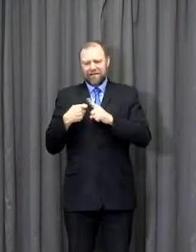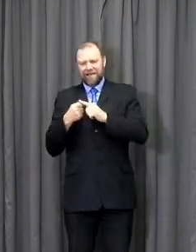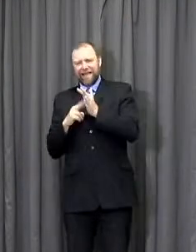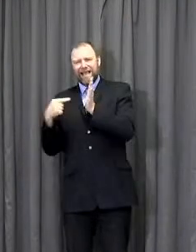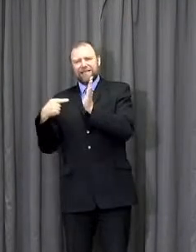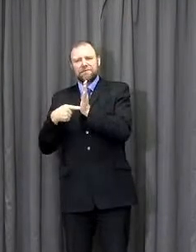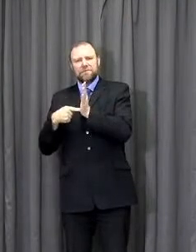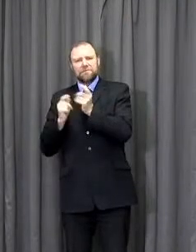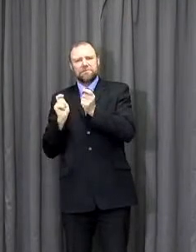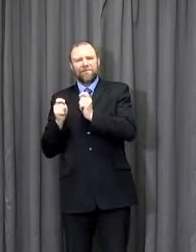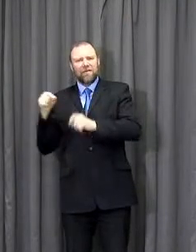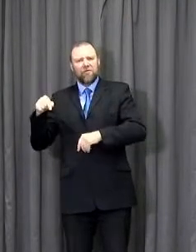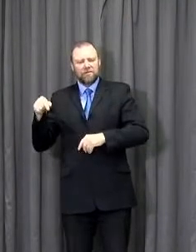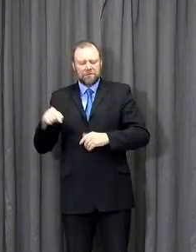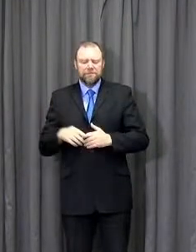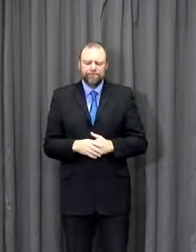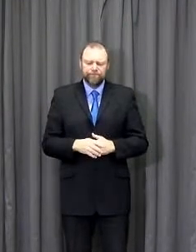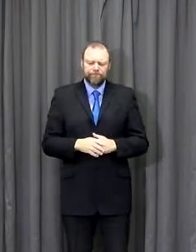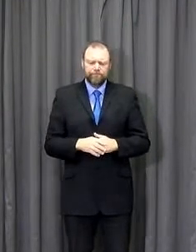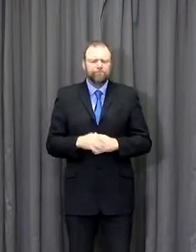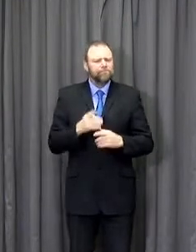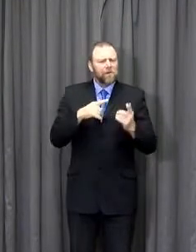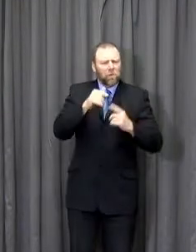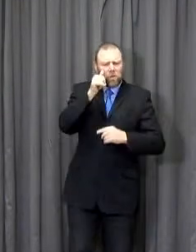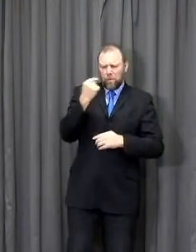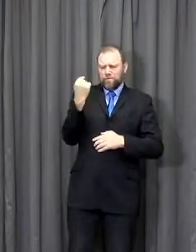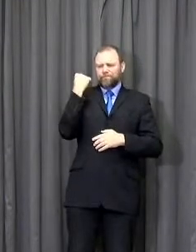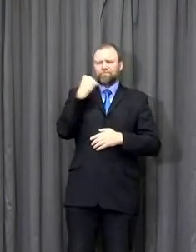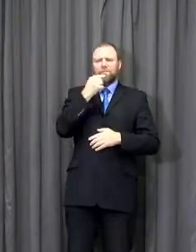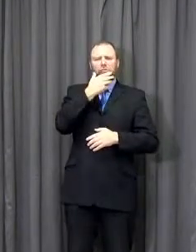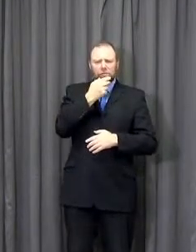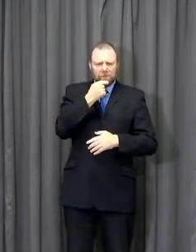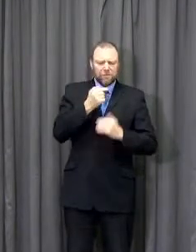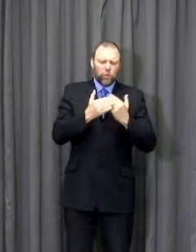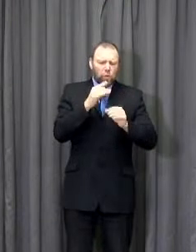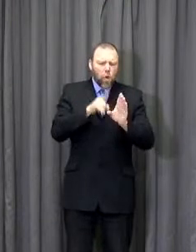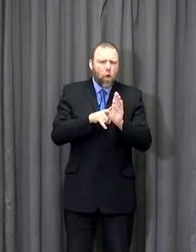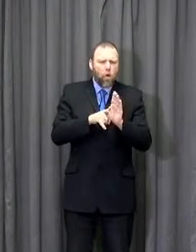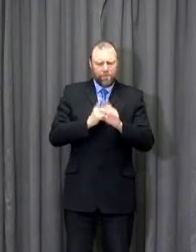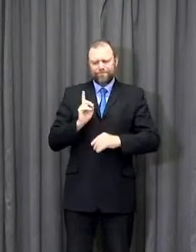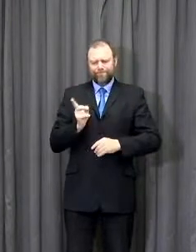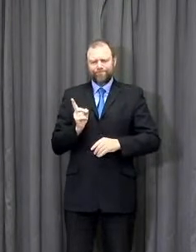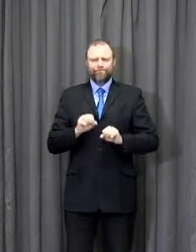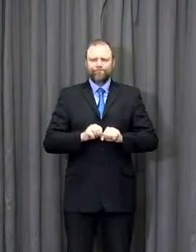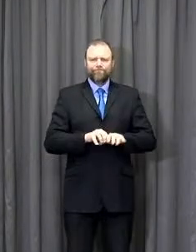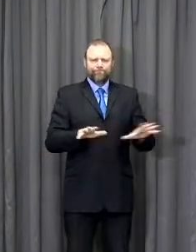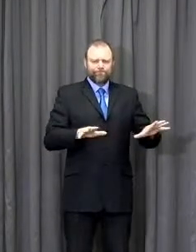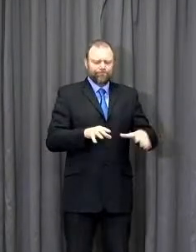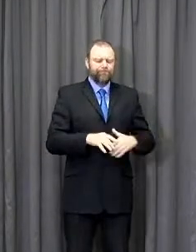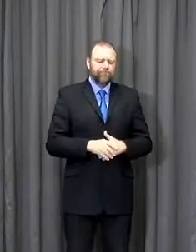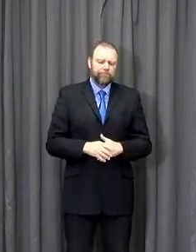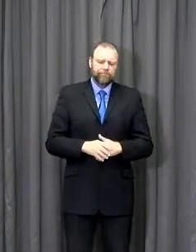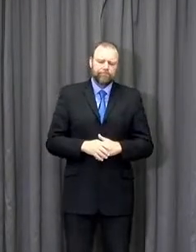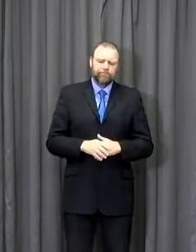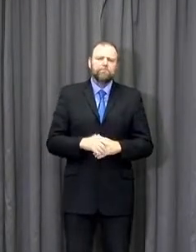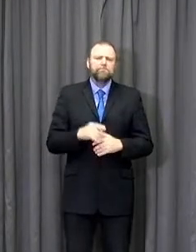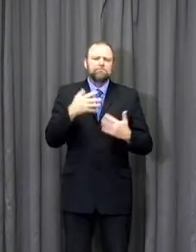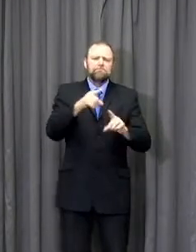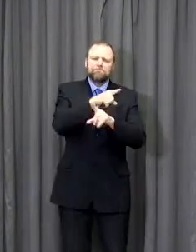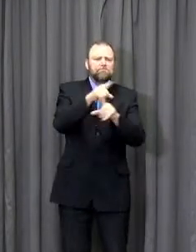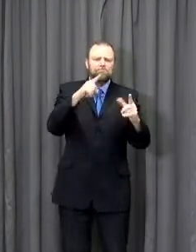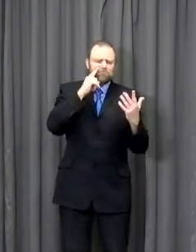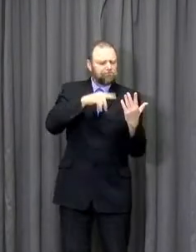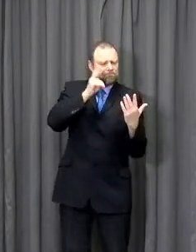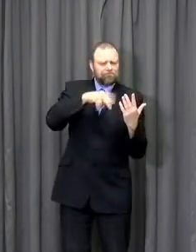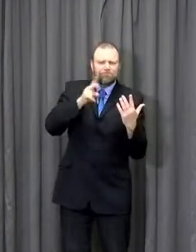has been driving higher rates of cases seen over the Christmas period and into the new year. We've heard or read comments in the news in the